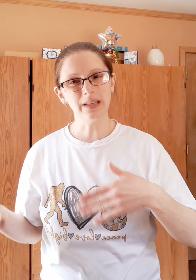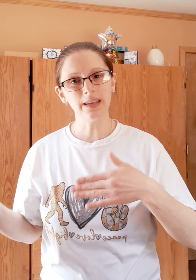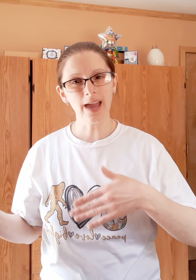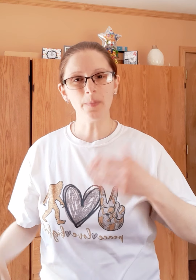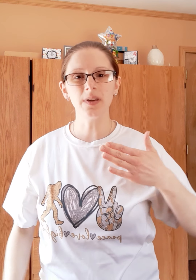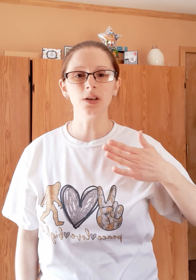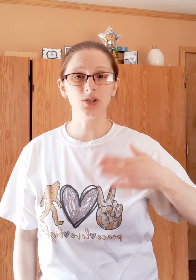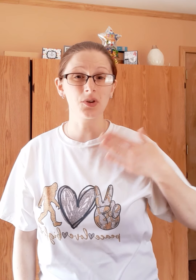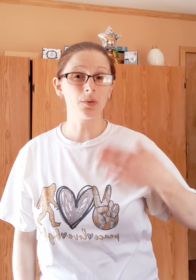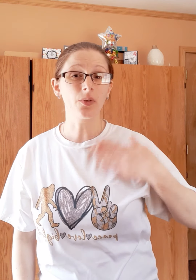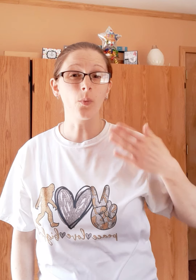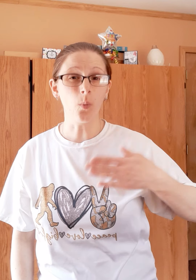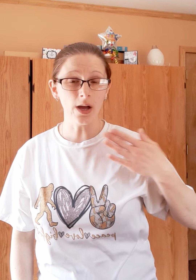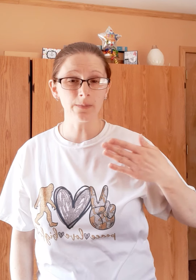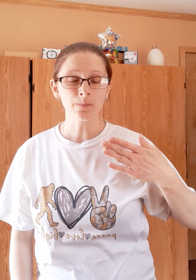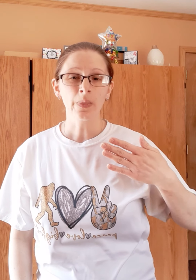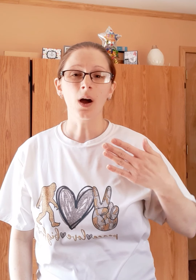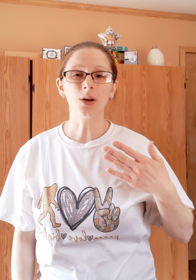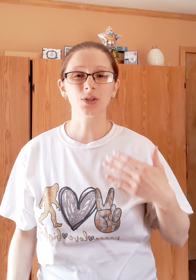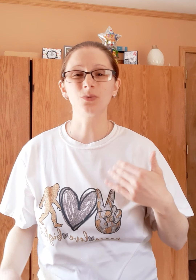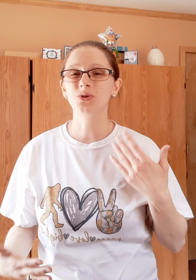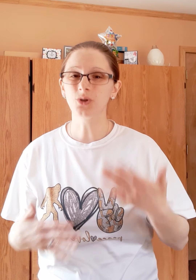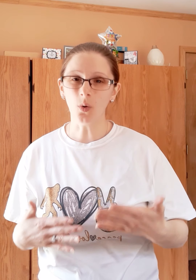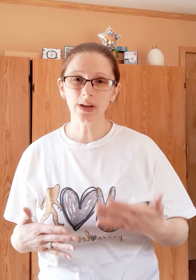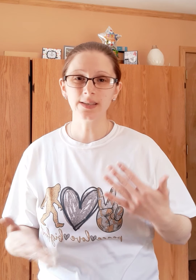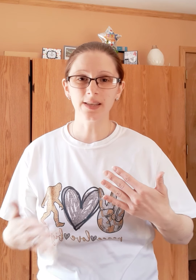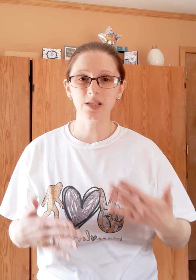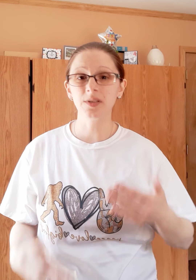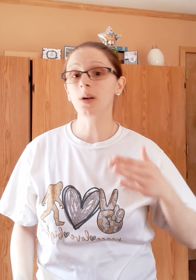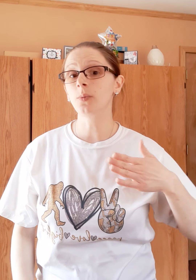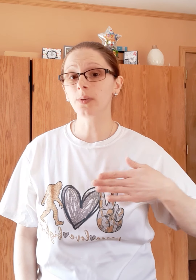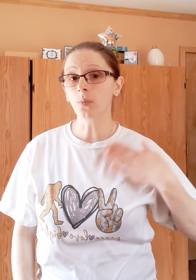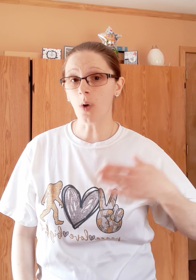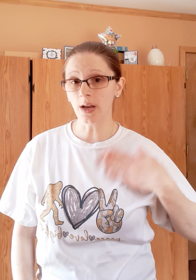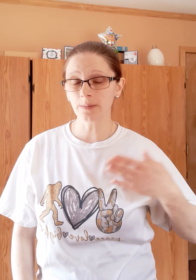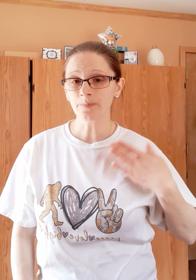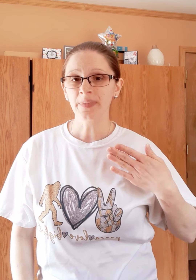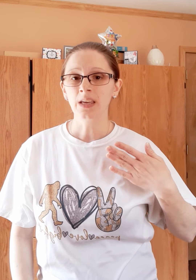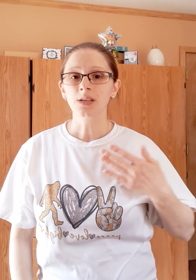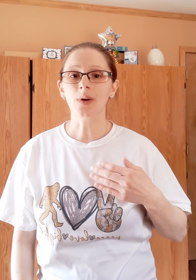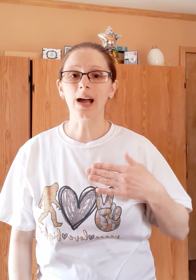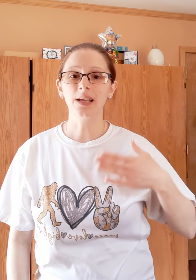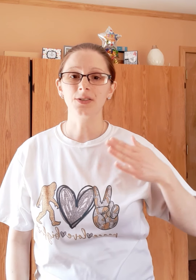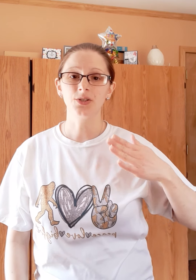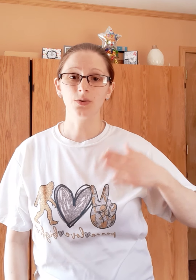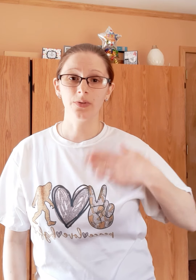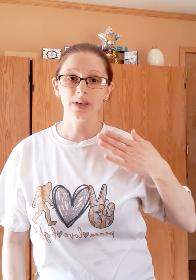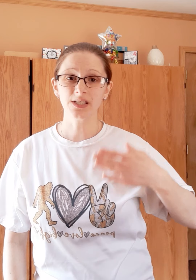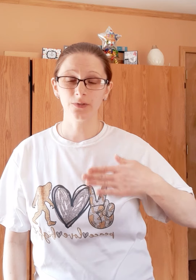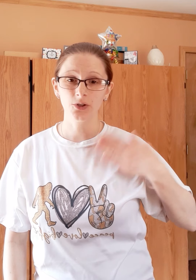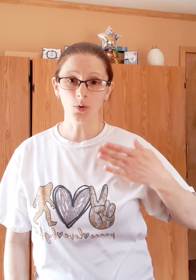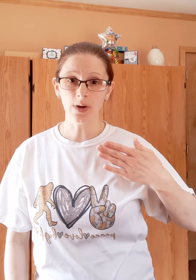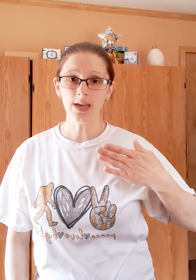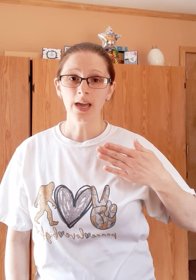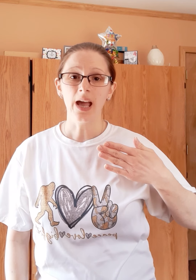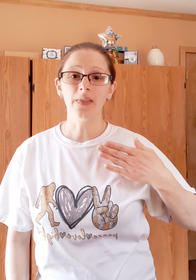meaning happy, is usually done with 1. Also, joy tends to be done with 1. So I like to do this for joy, and then